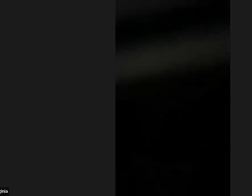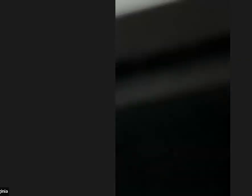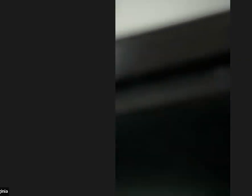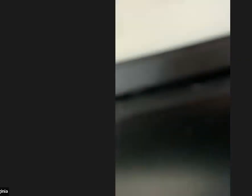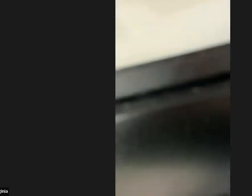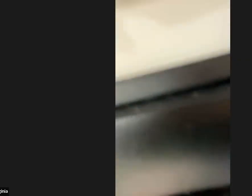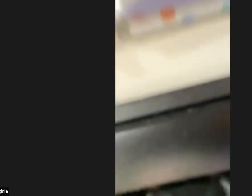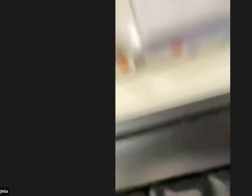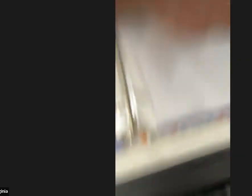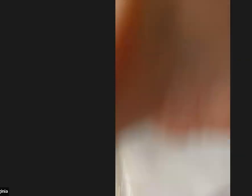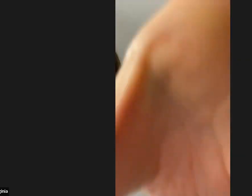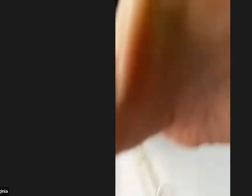Stop, please.